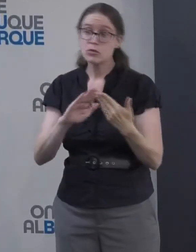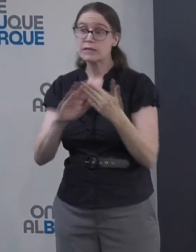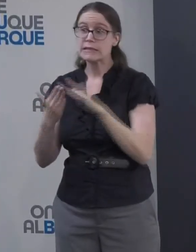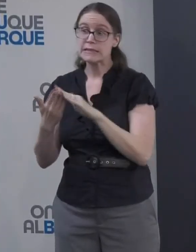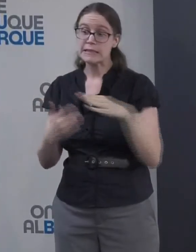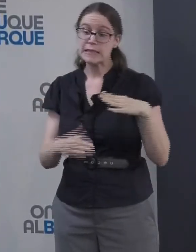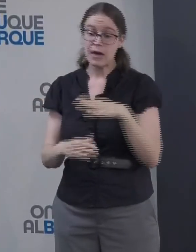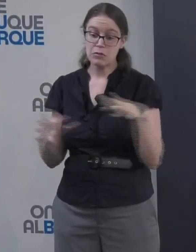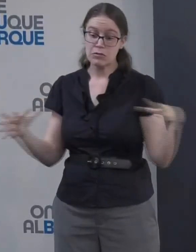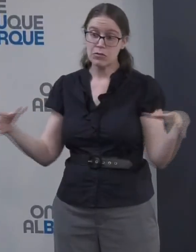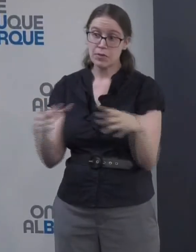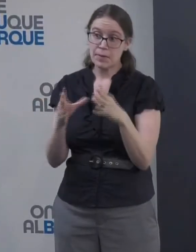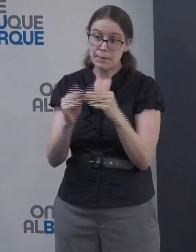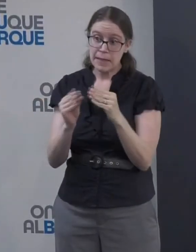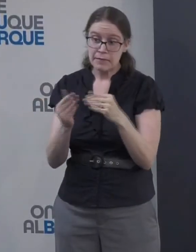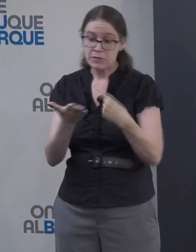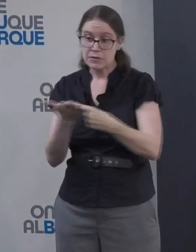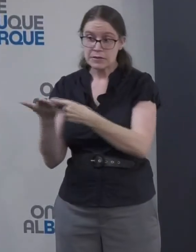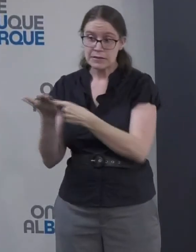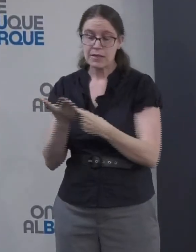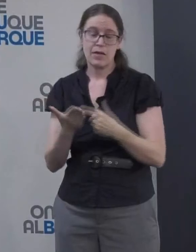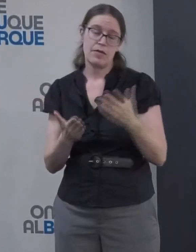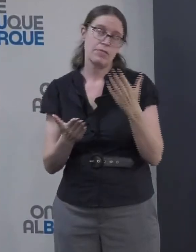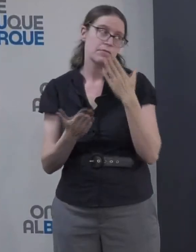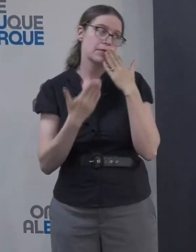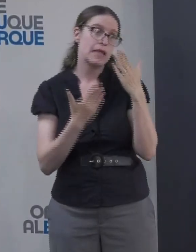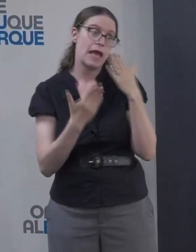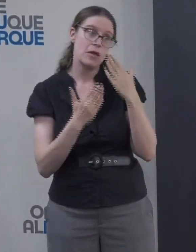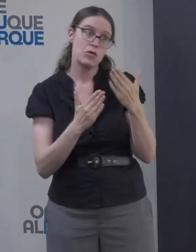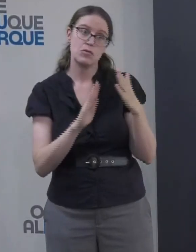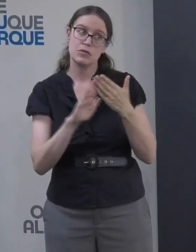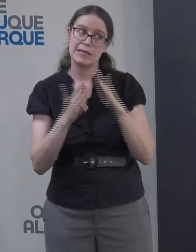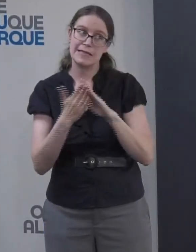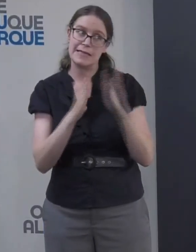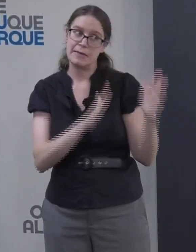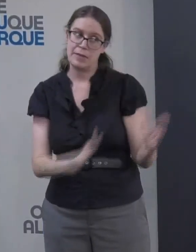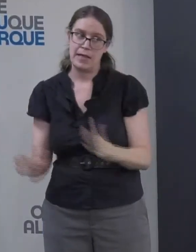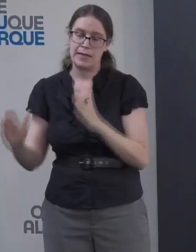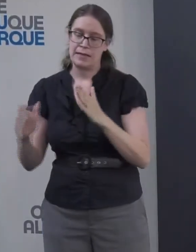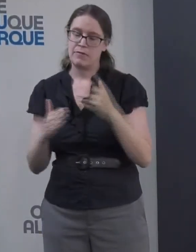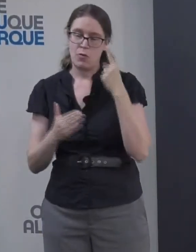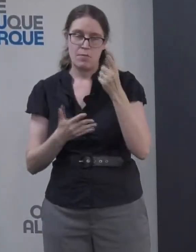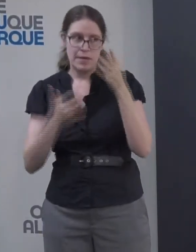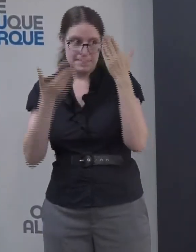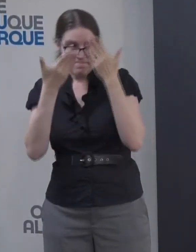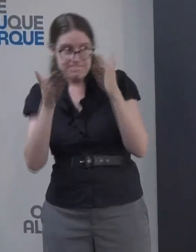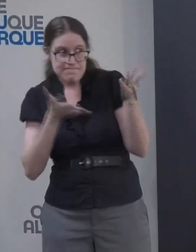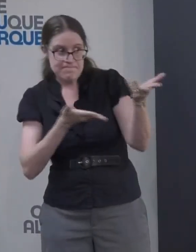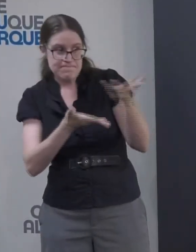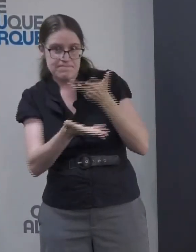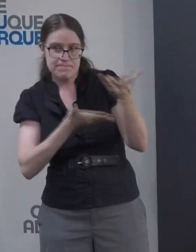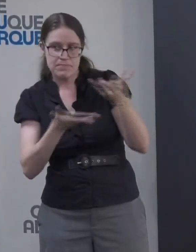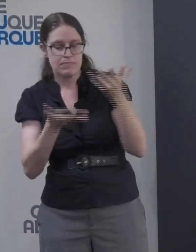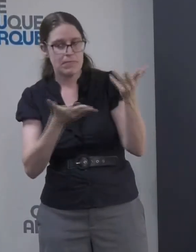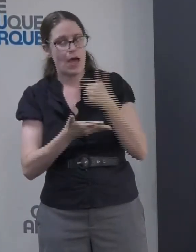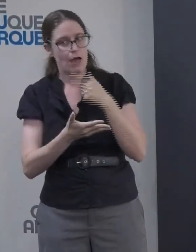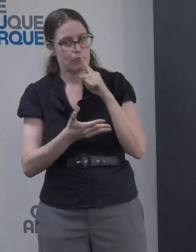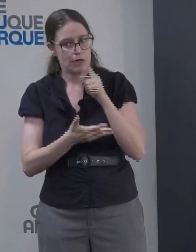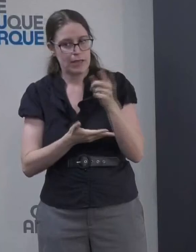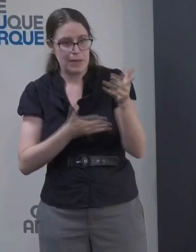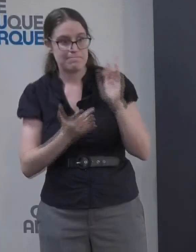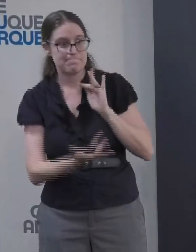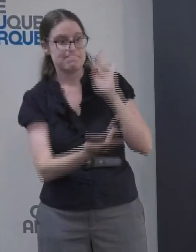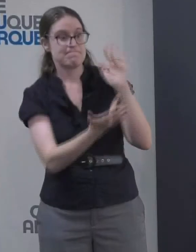planning department. I want to give them kudos because I've really been pushing them hard on this. And also to the mayor